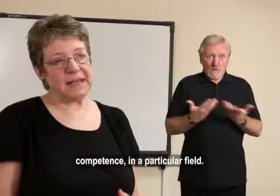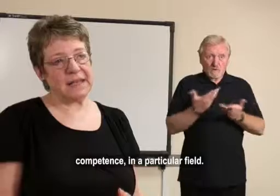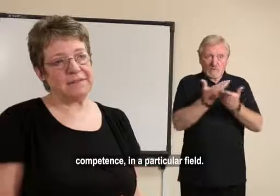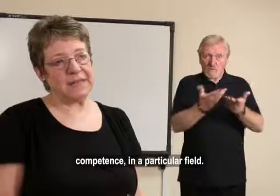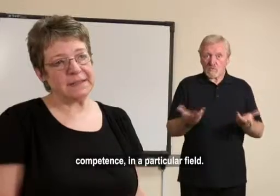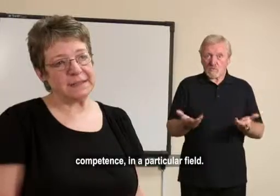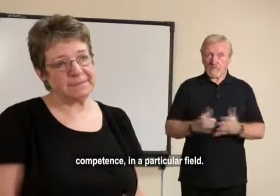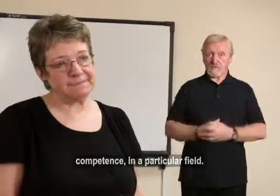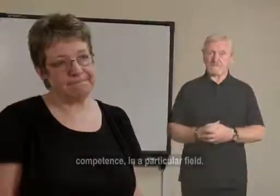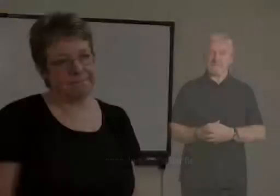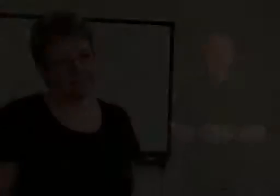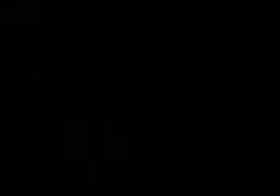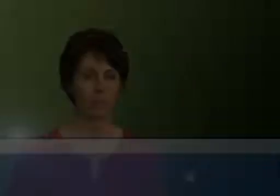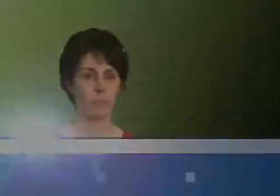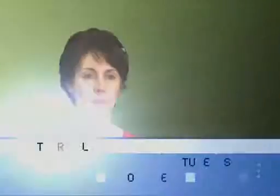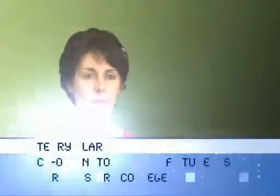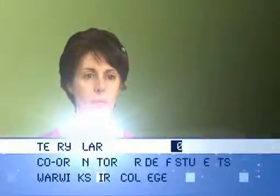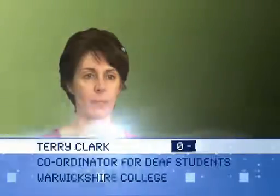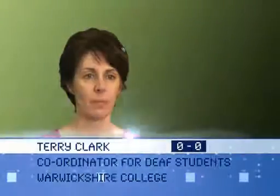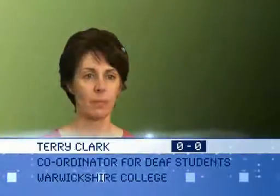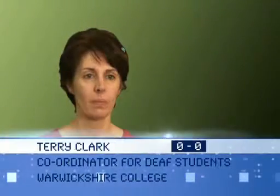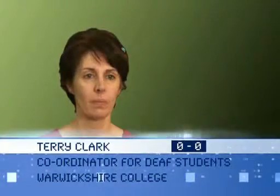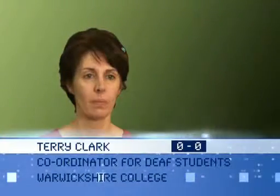in a particular field.